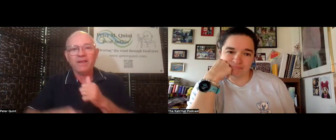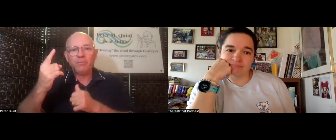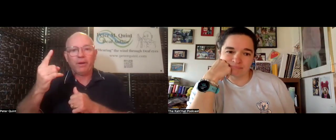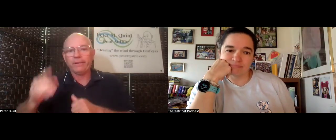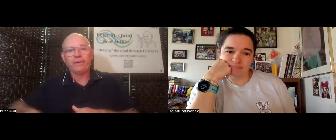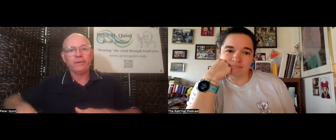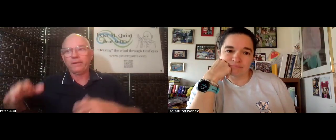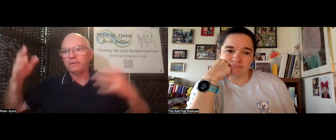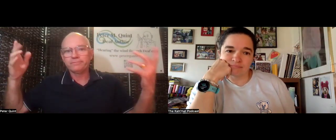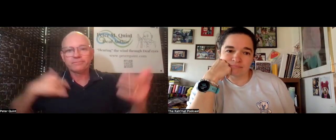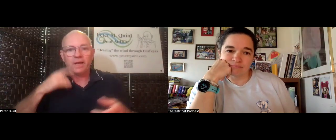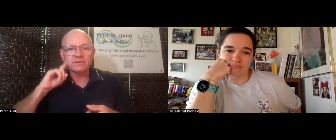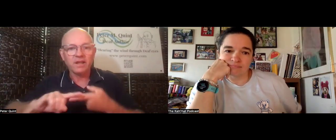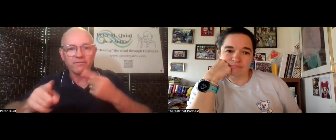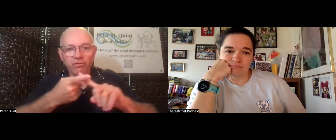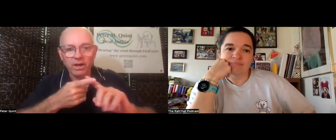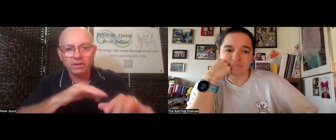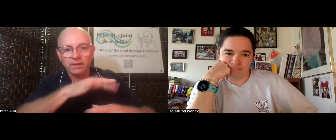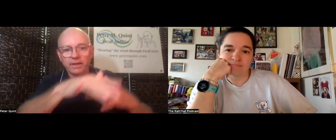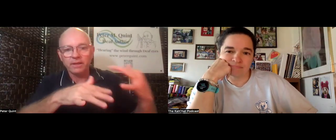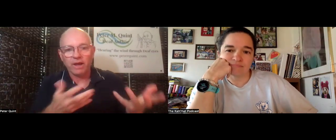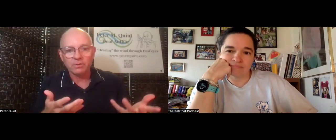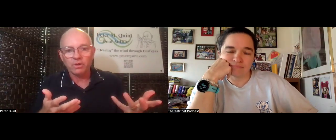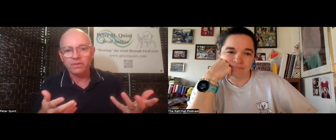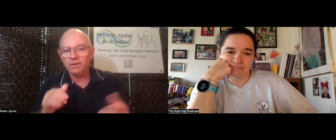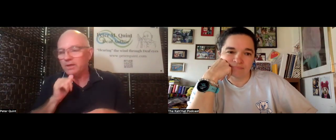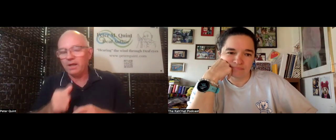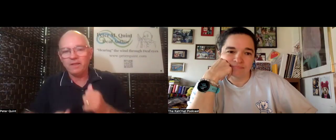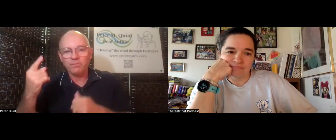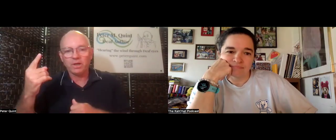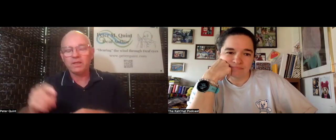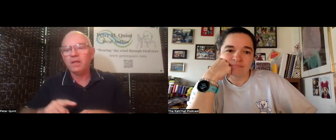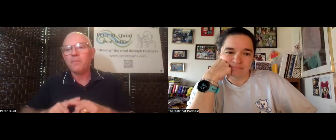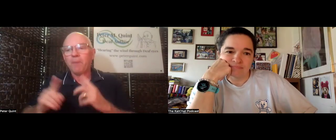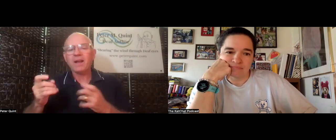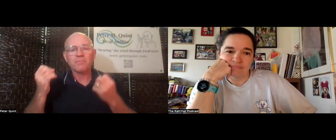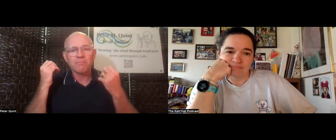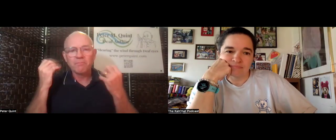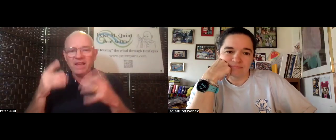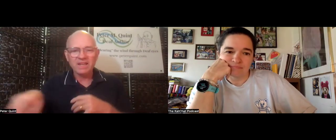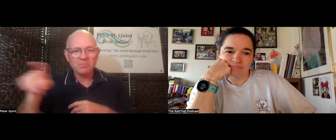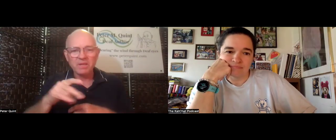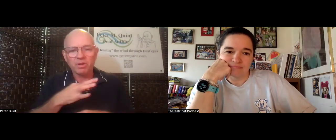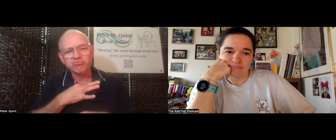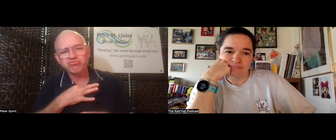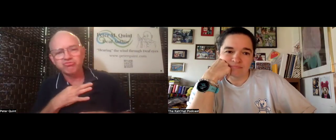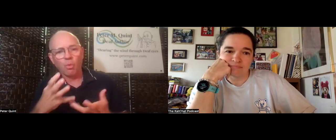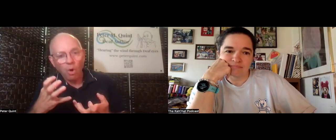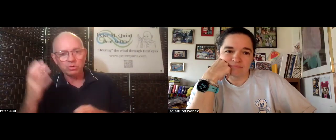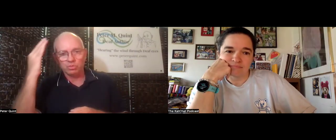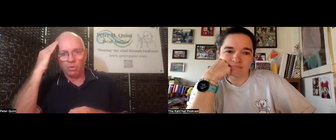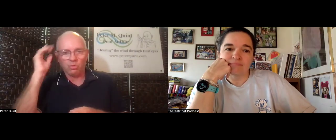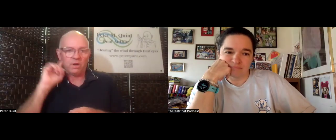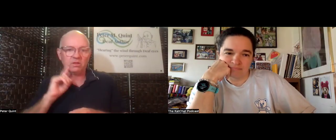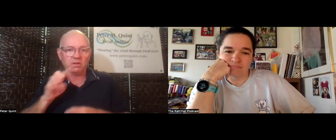not everybody has a deaf friend that they interact with. Not everybody, but many people